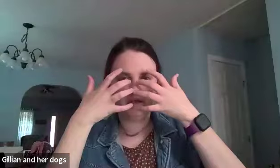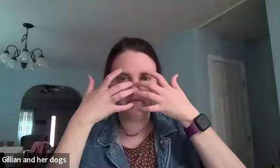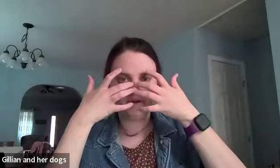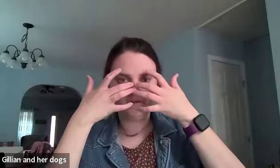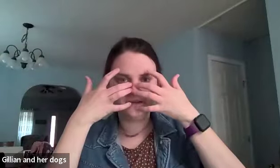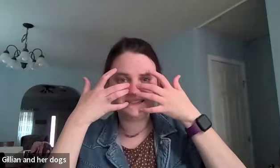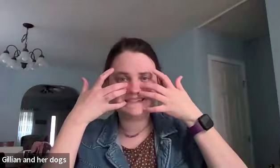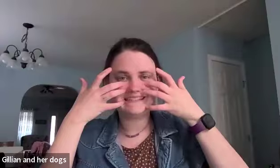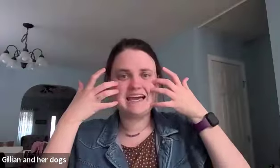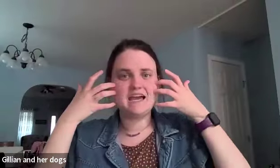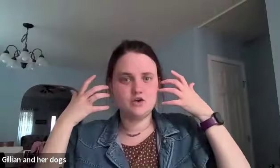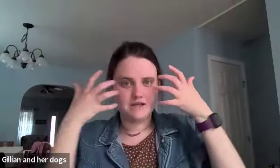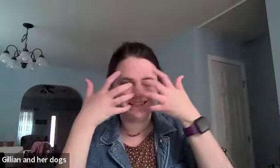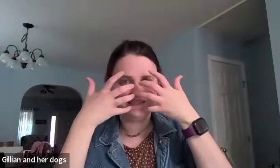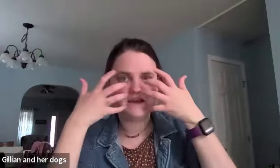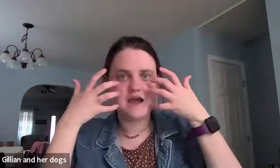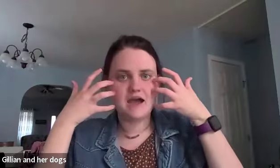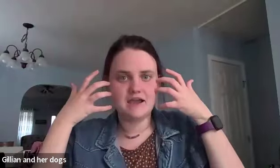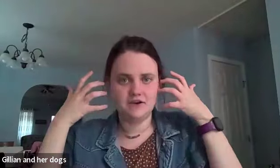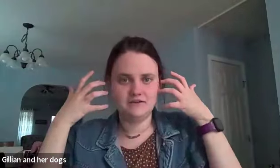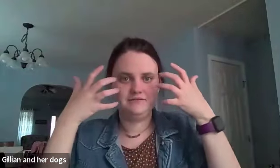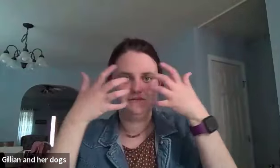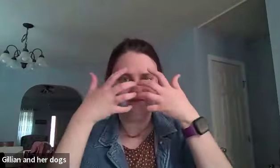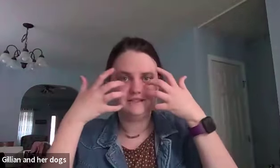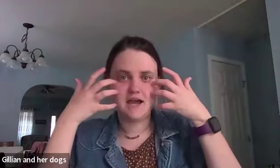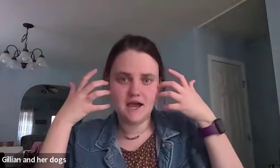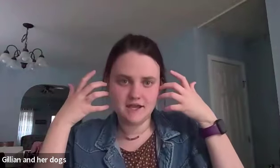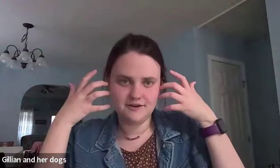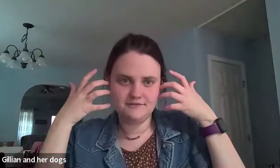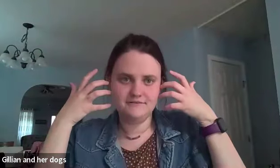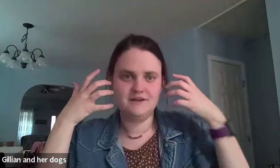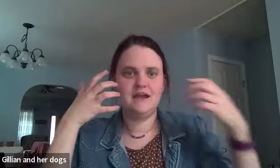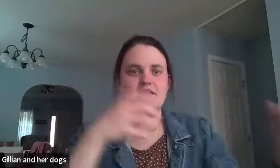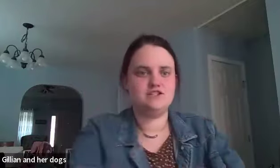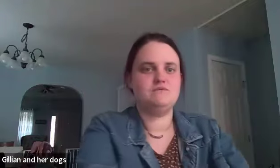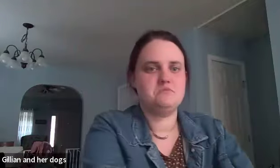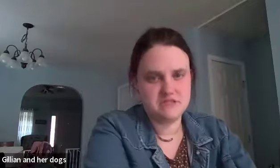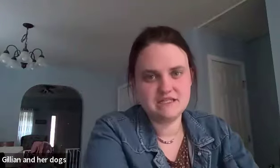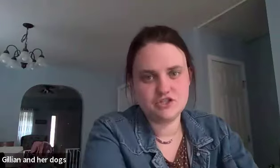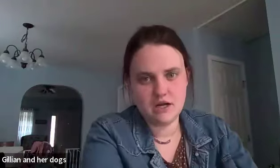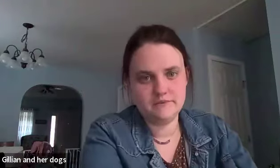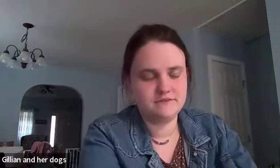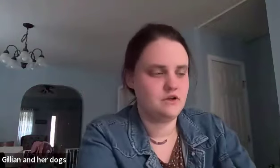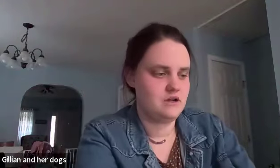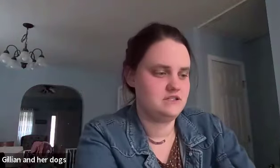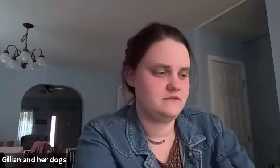bring them in front of your face and slide across. Tiger, tiger. And that's to represent the stripes across your